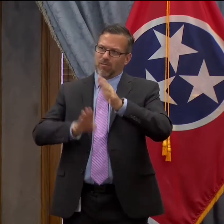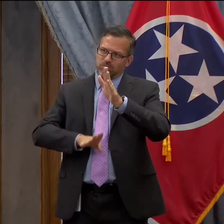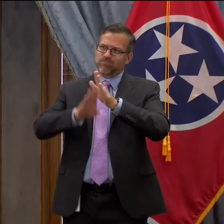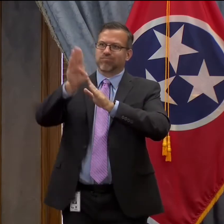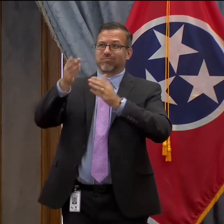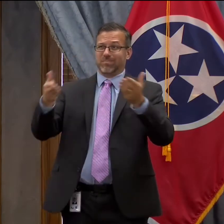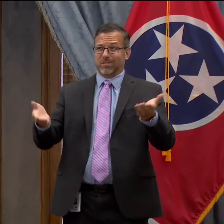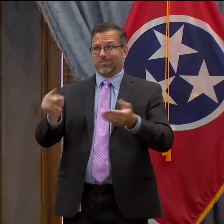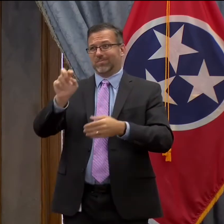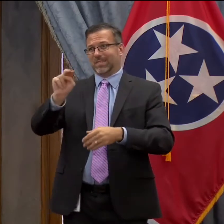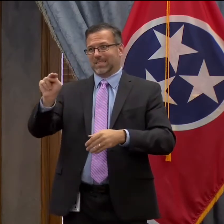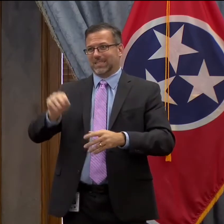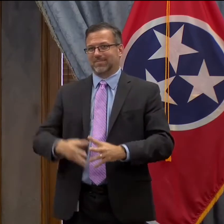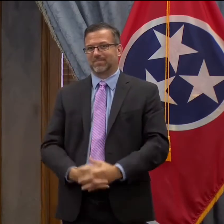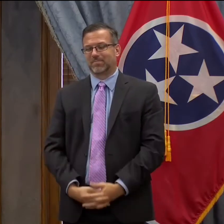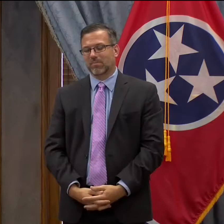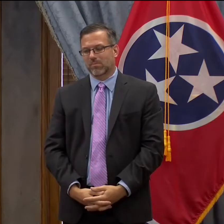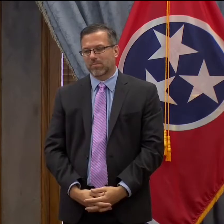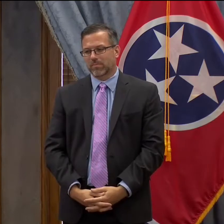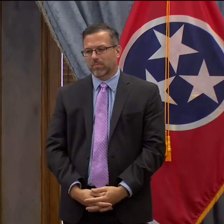state.